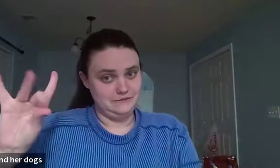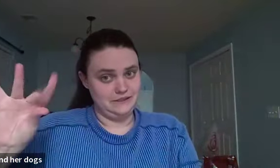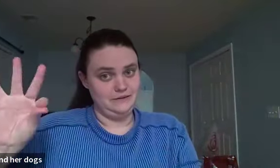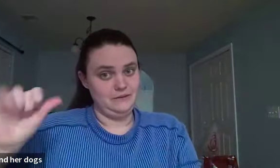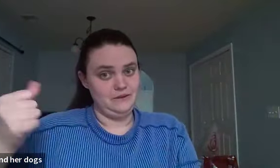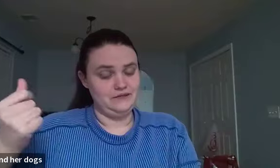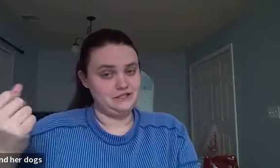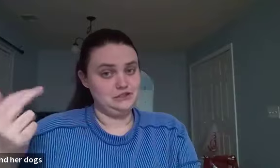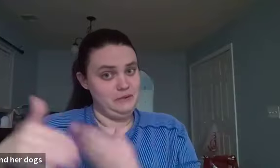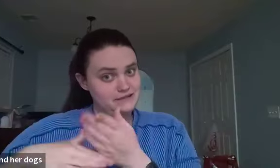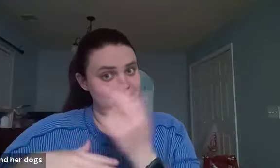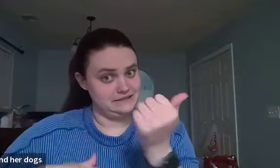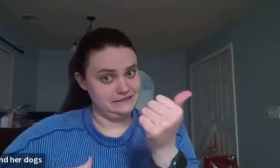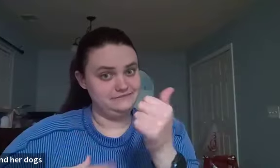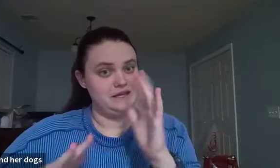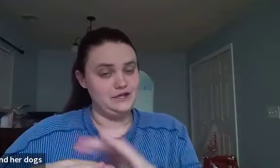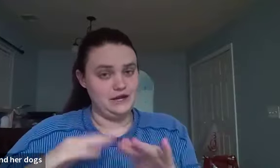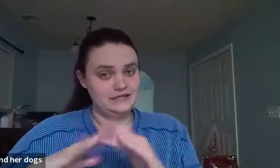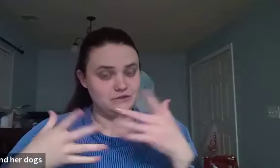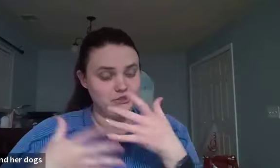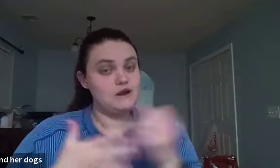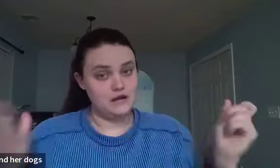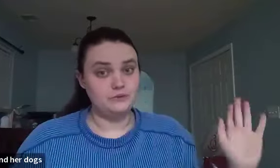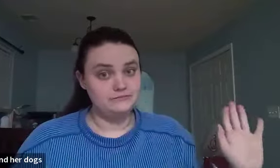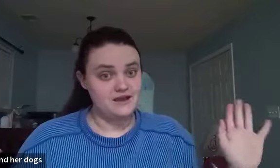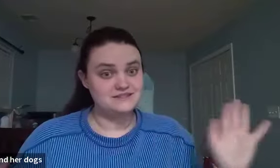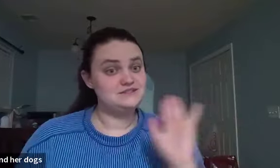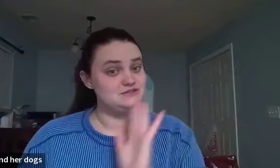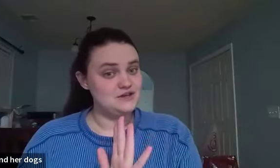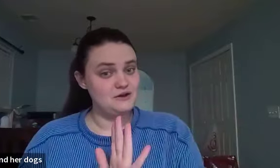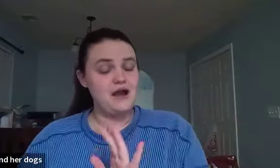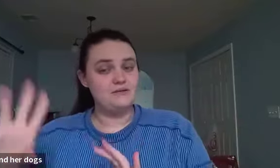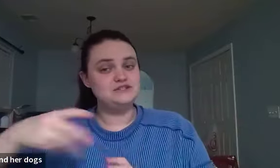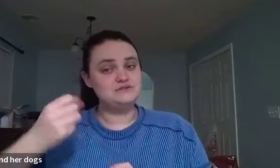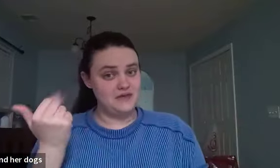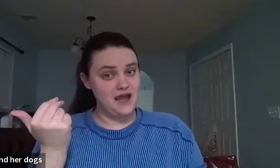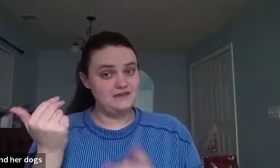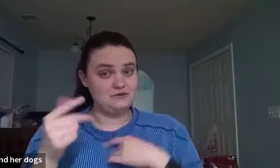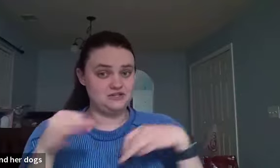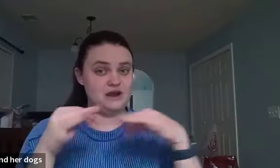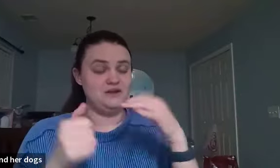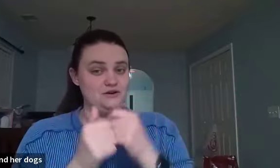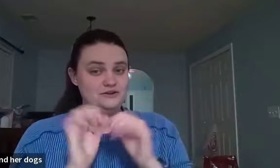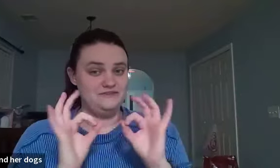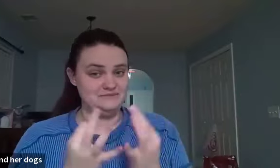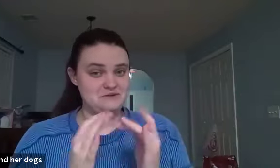this way, only because you go past that 10 and your hands, you run out of room fast. So I would do that if you were describing all your family